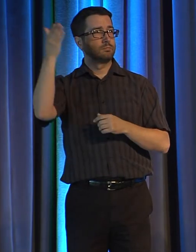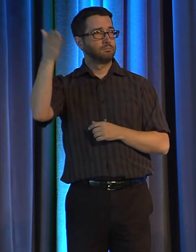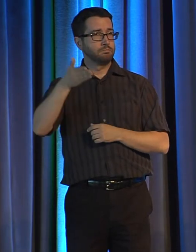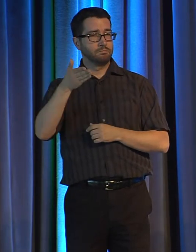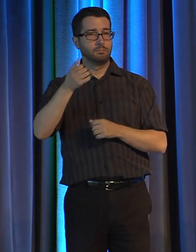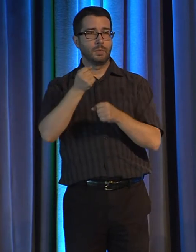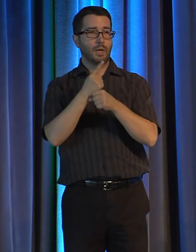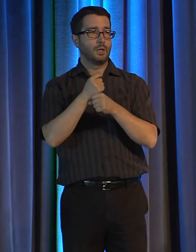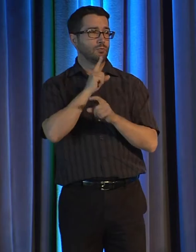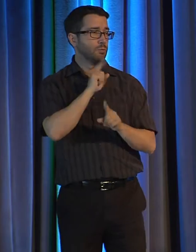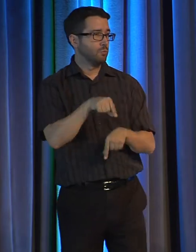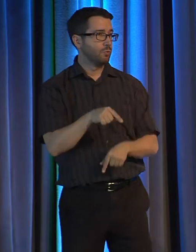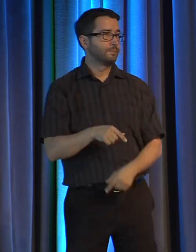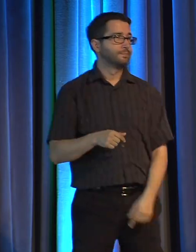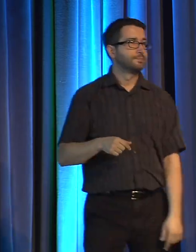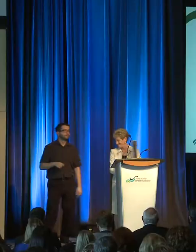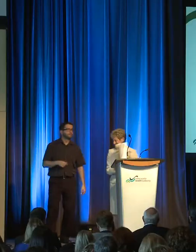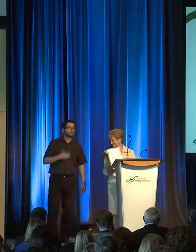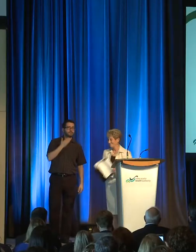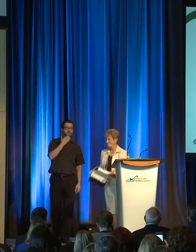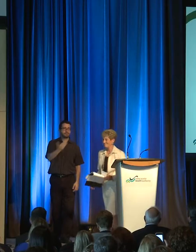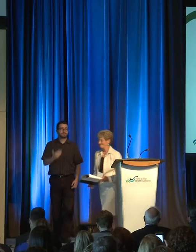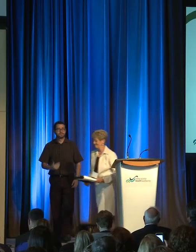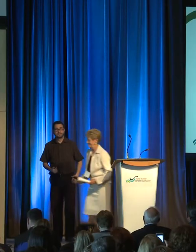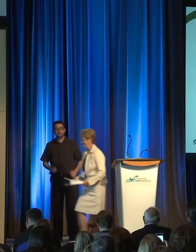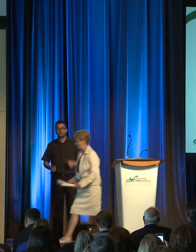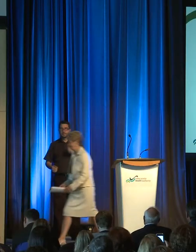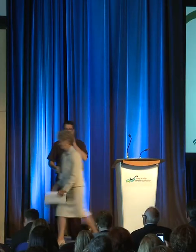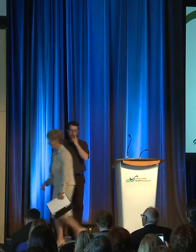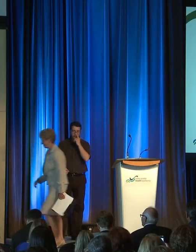nshhealth.ca/annualreport1718. Thank you.